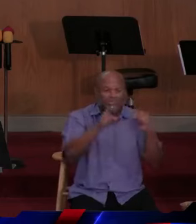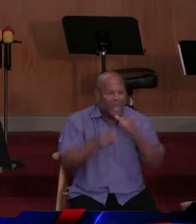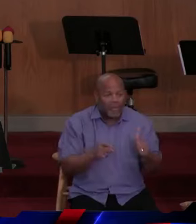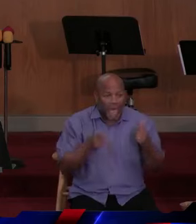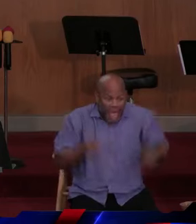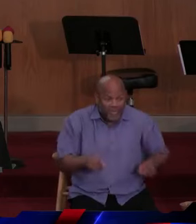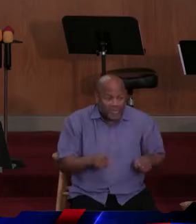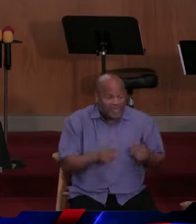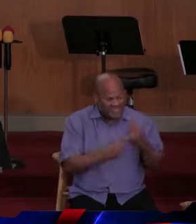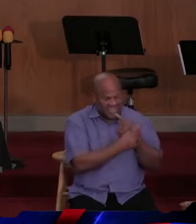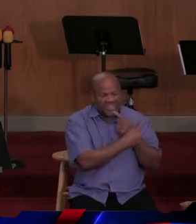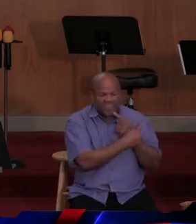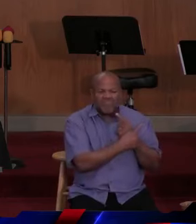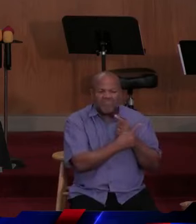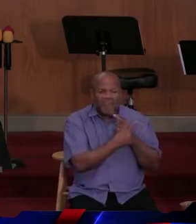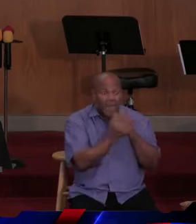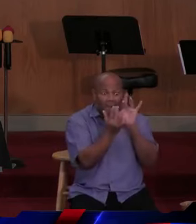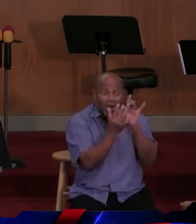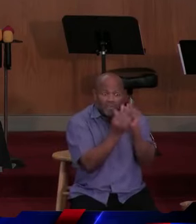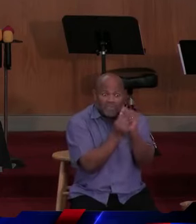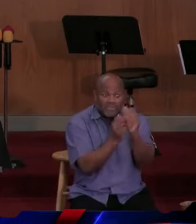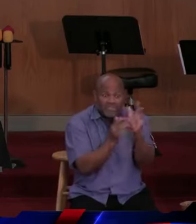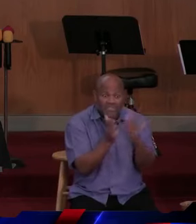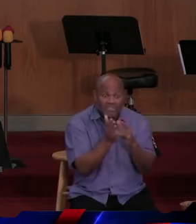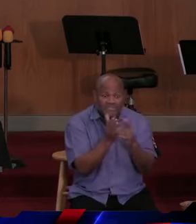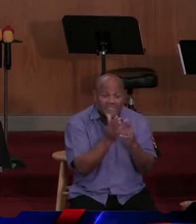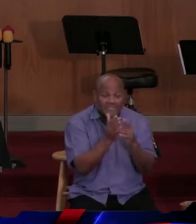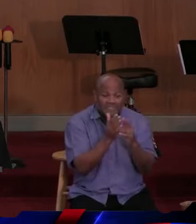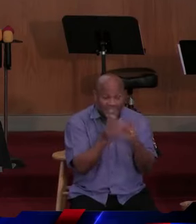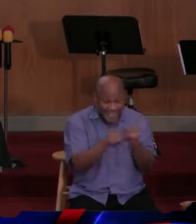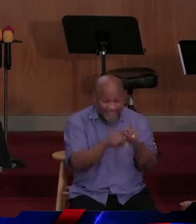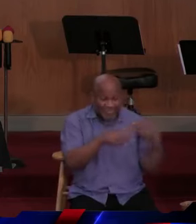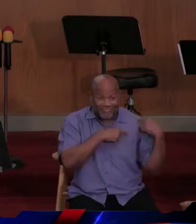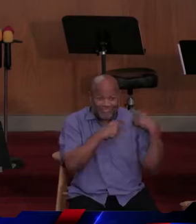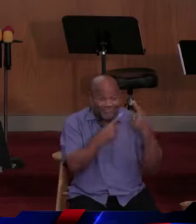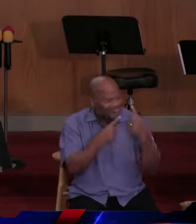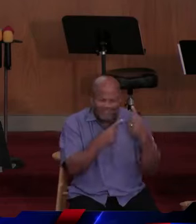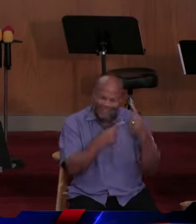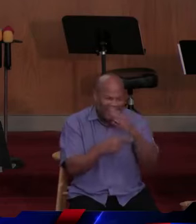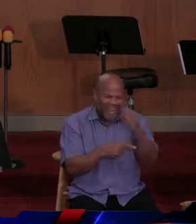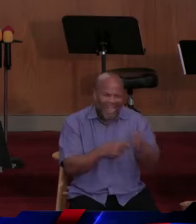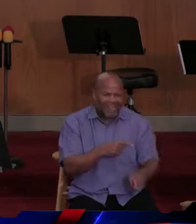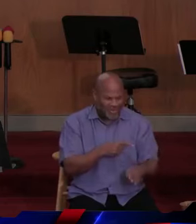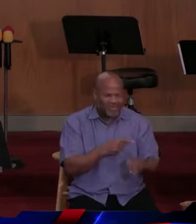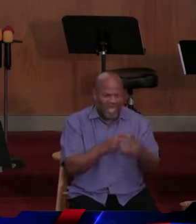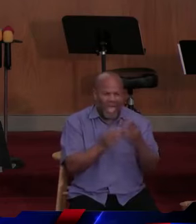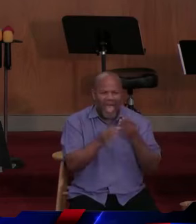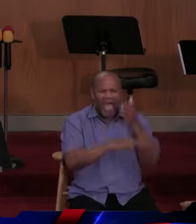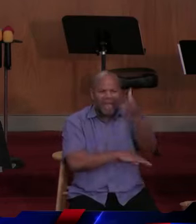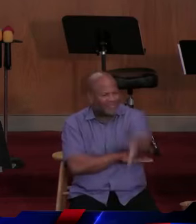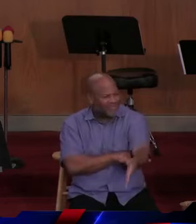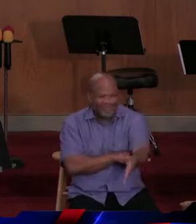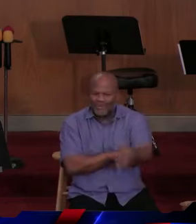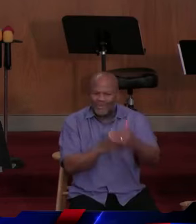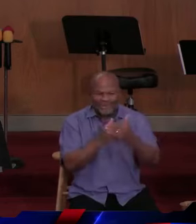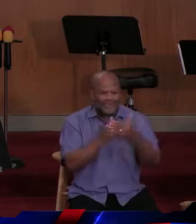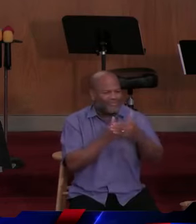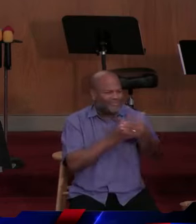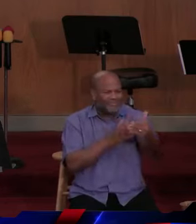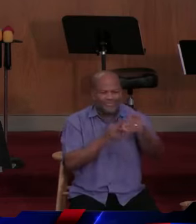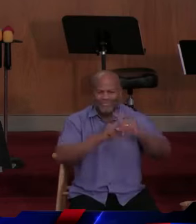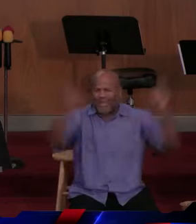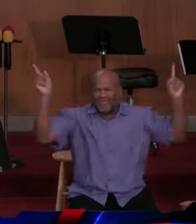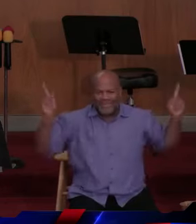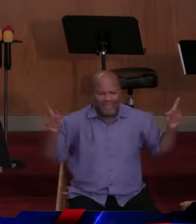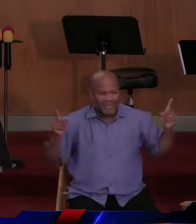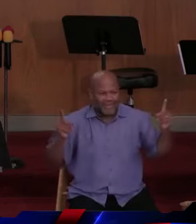with Jesus, you'll never be the same again. And could it be we don't tell nobody because you might